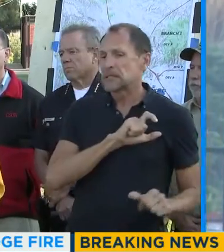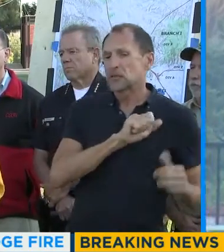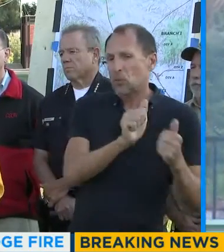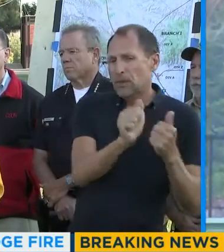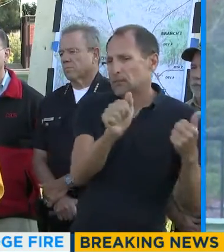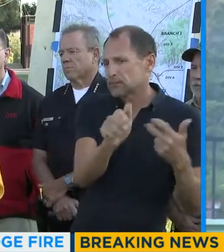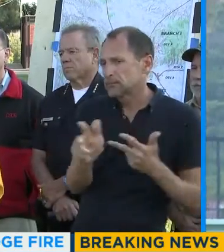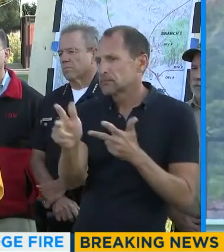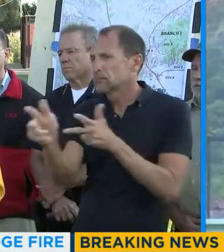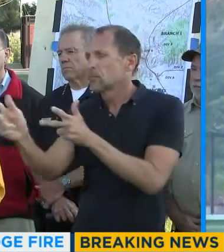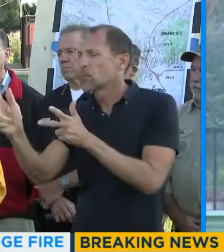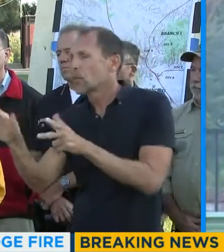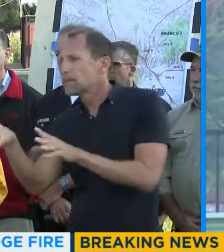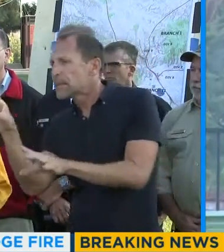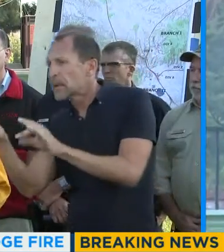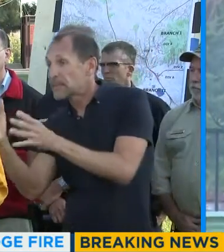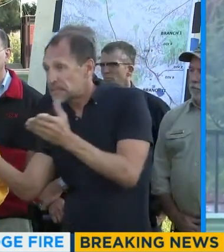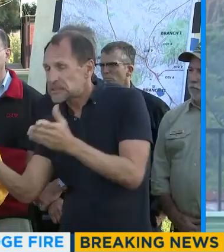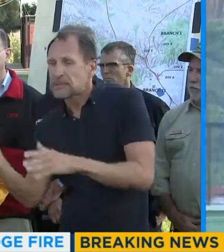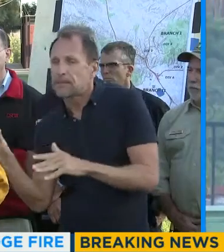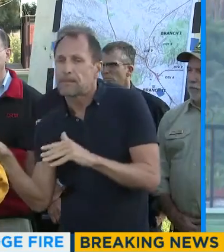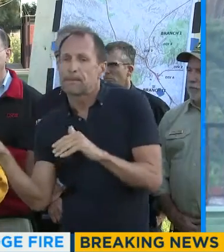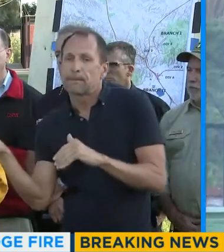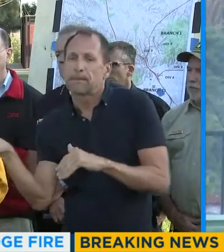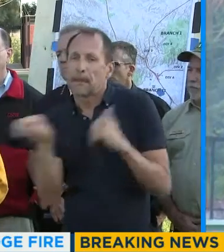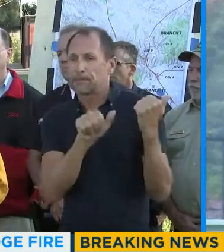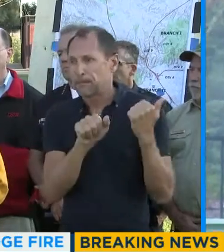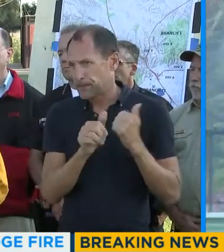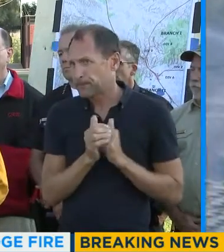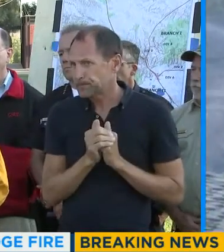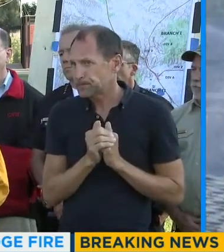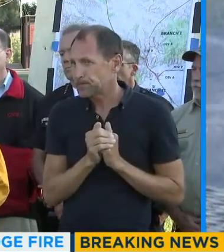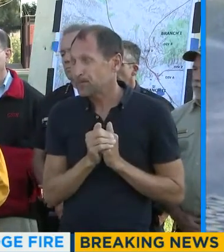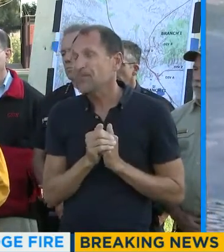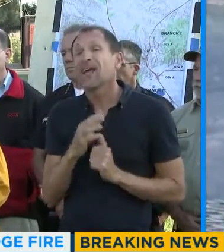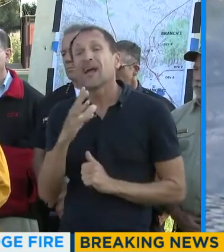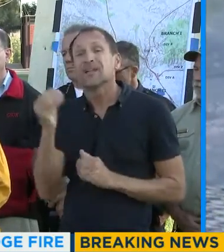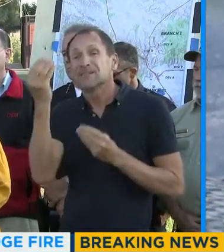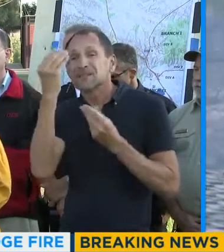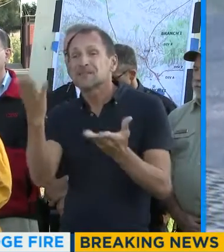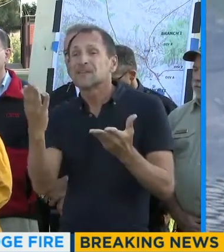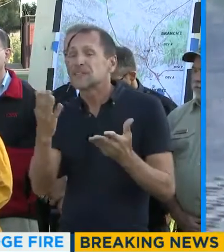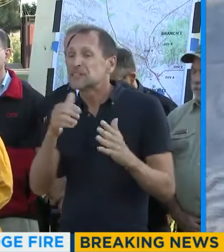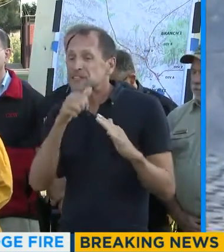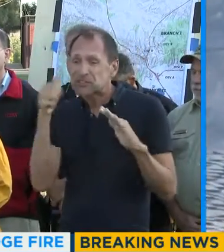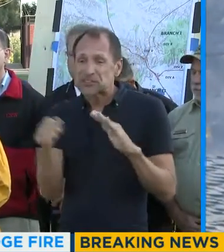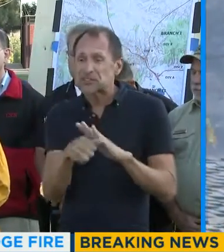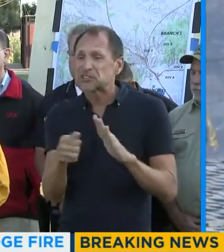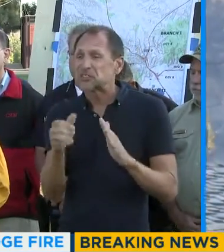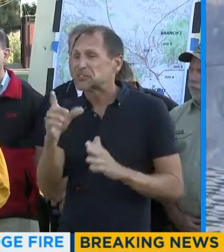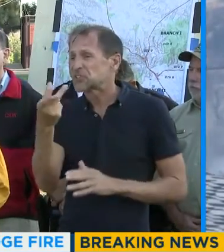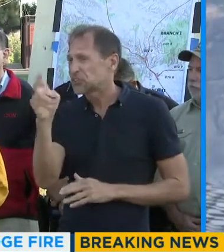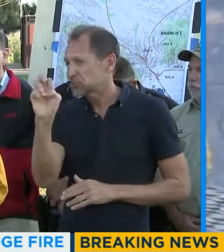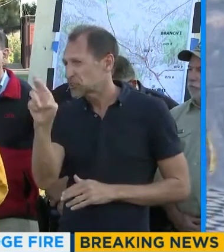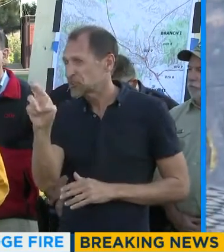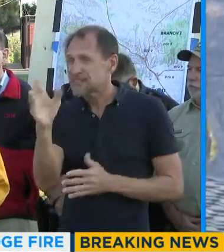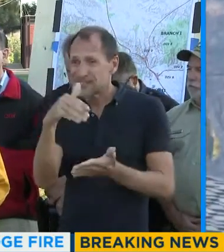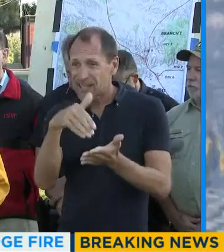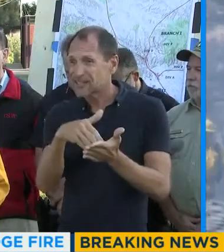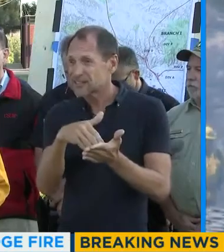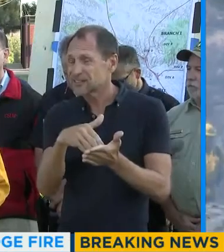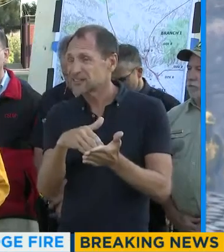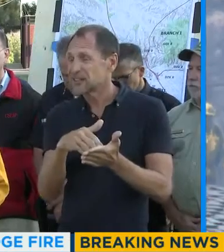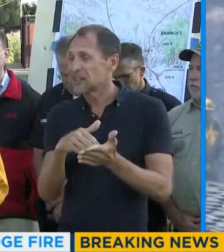to that, we want to make sure that we remind everybody that at these shelter and evacuation centers that are provided by